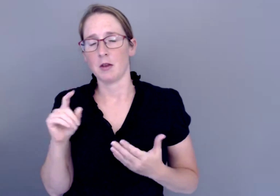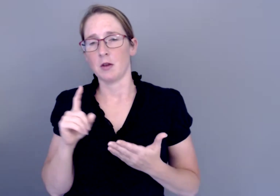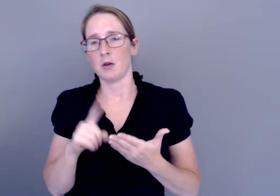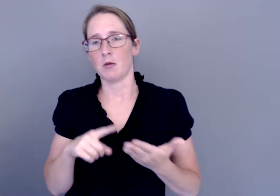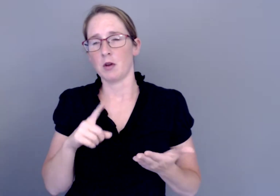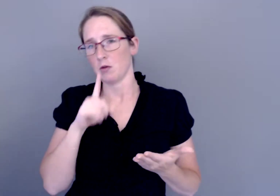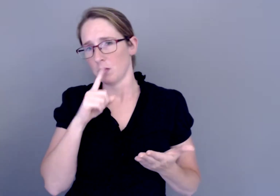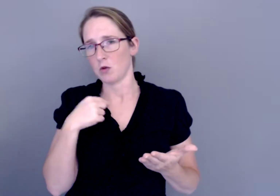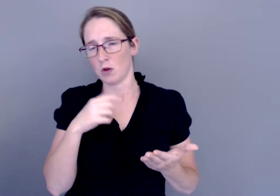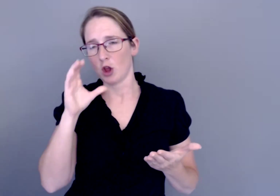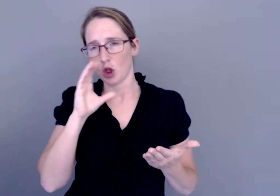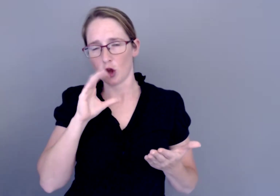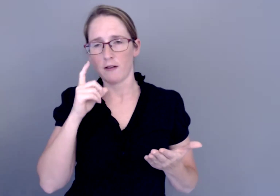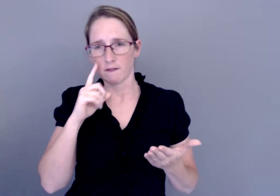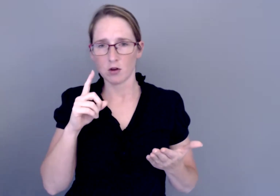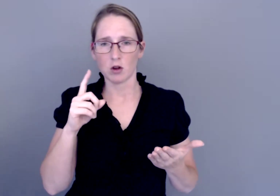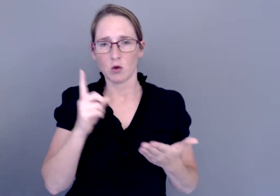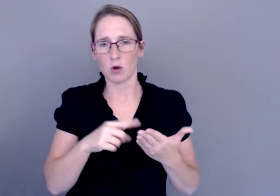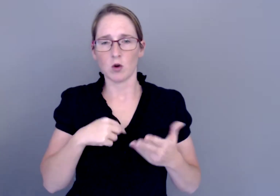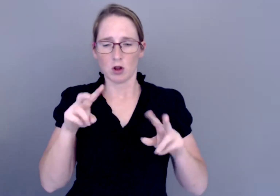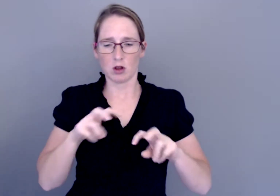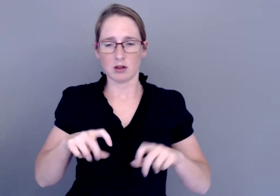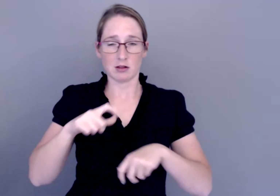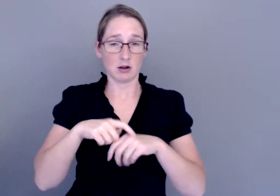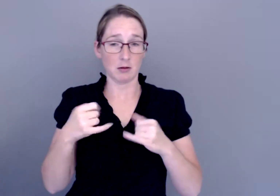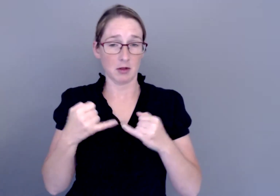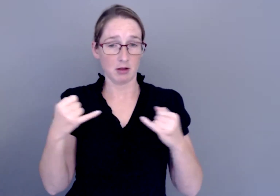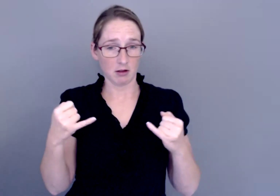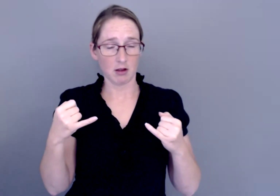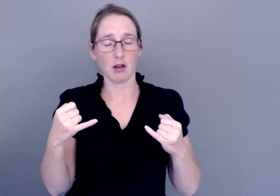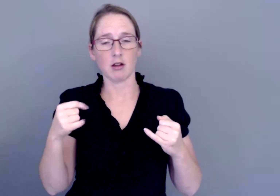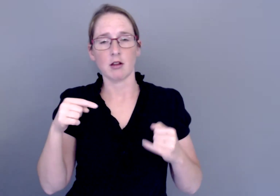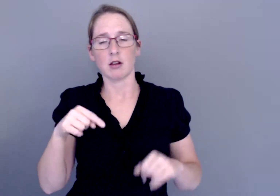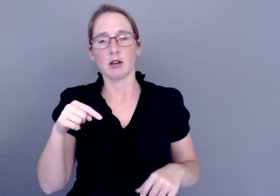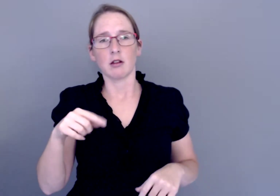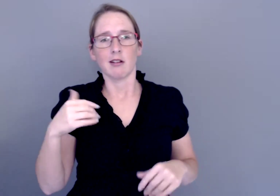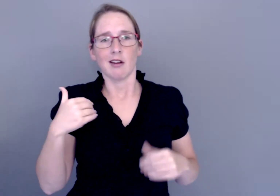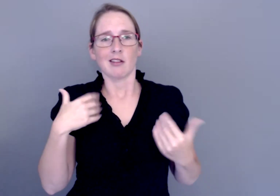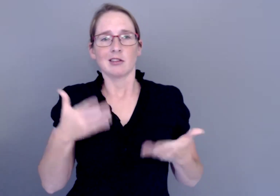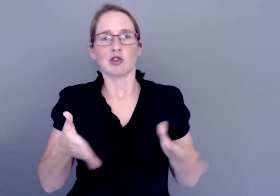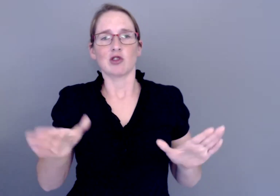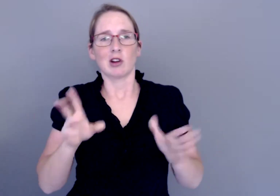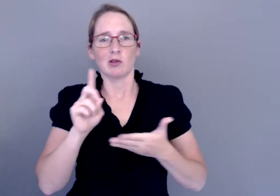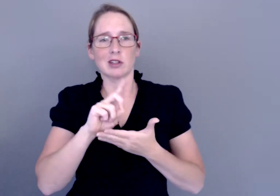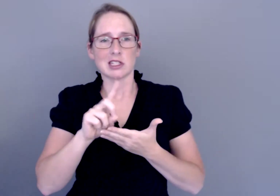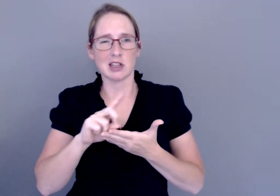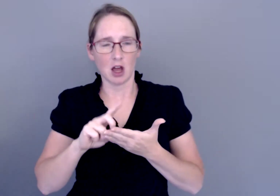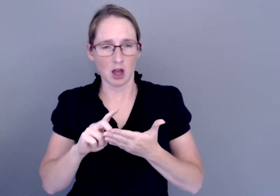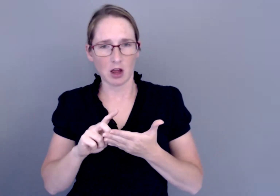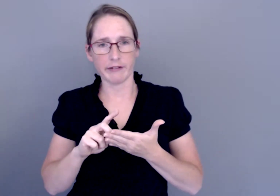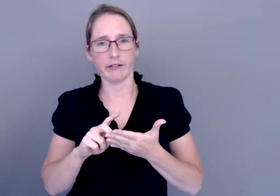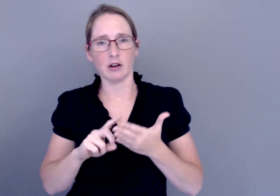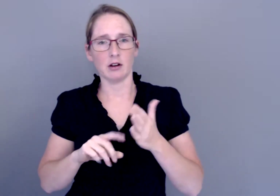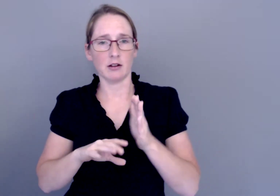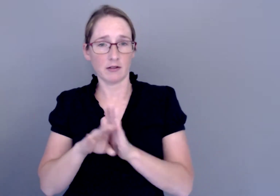looking at as far as the timeline is having the general design